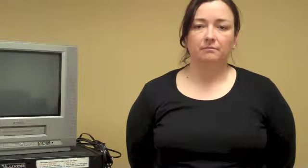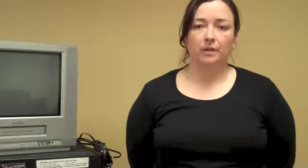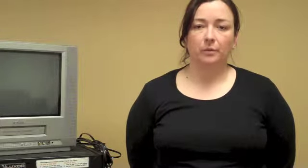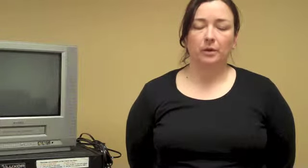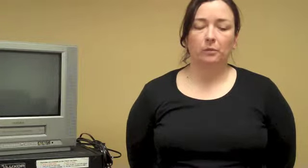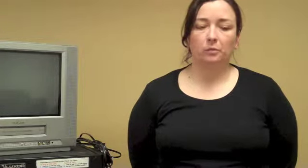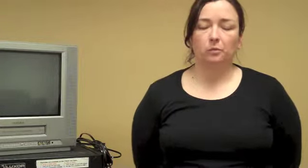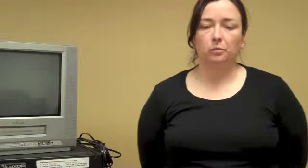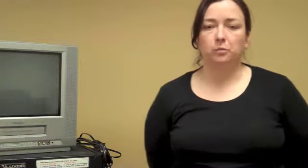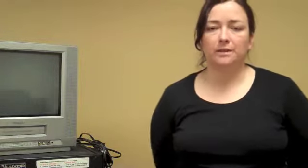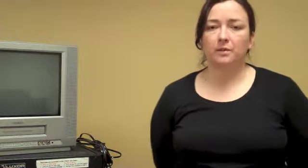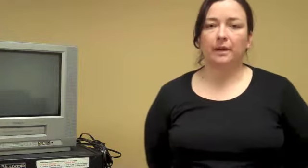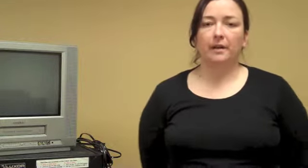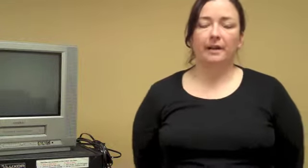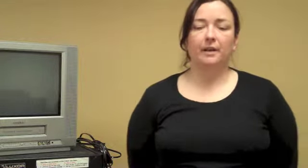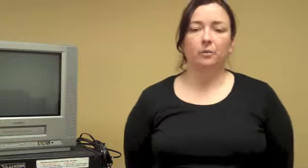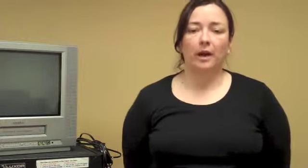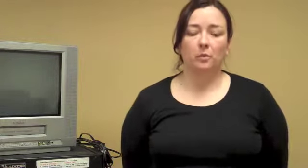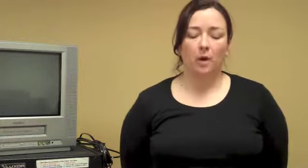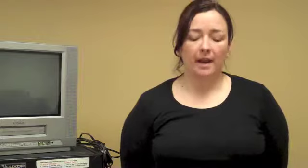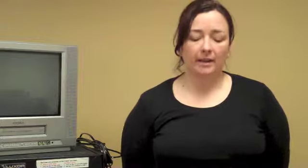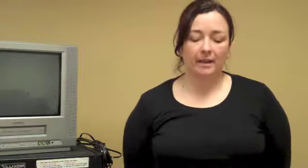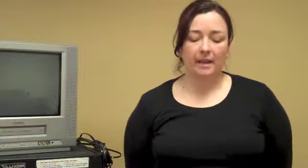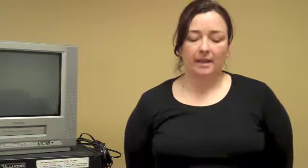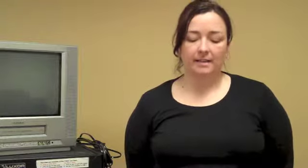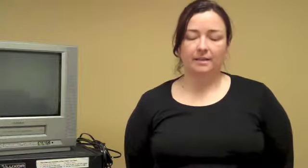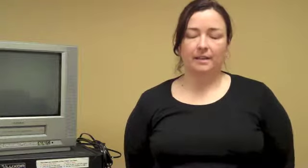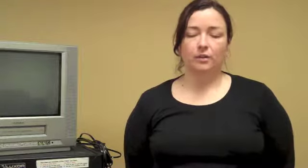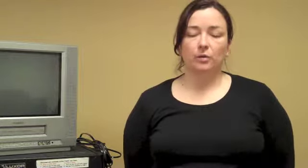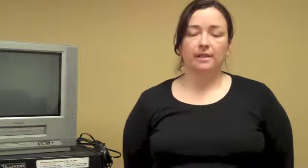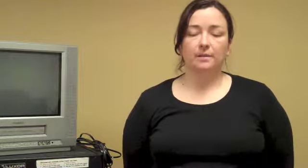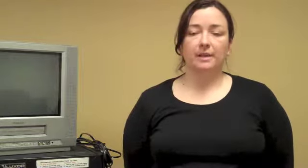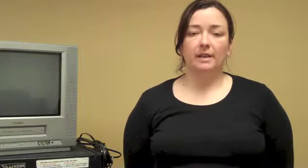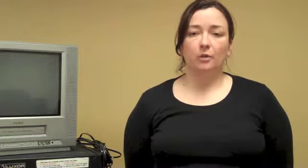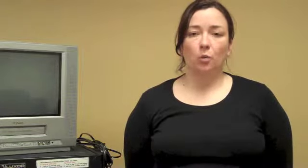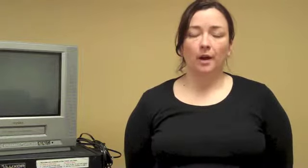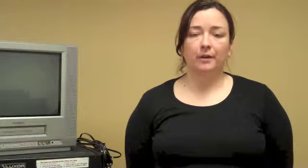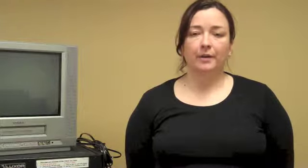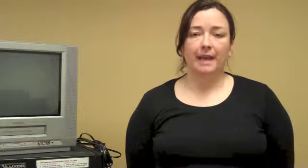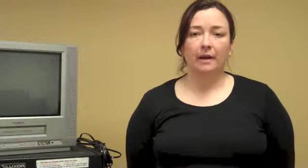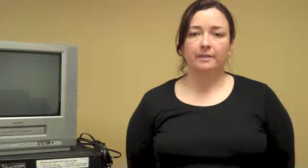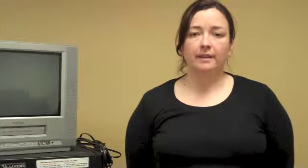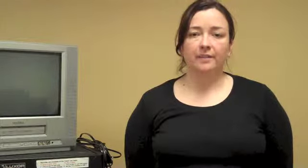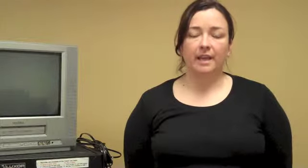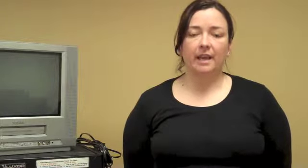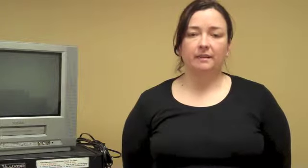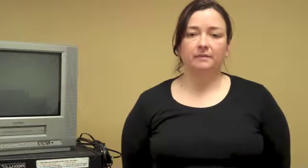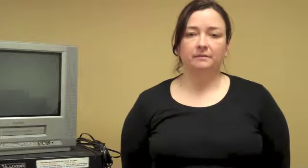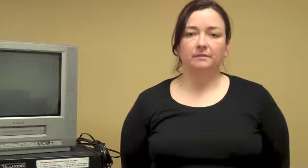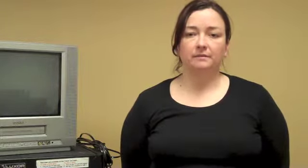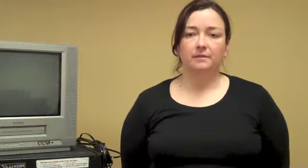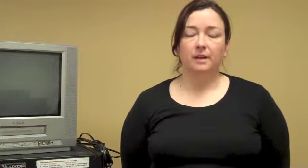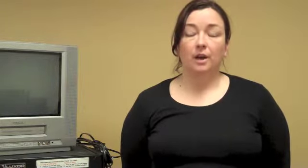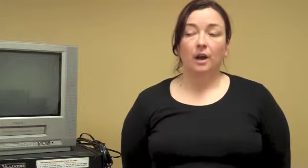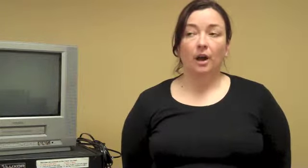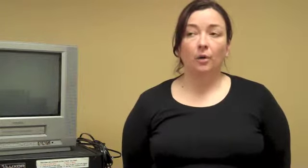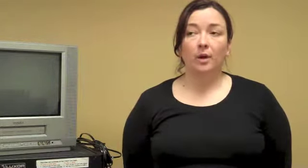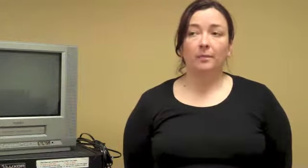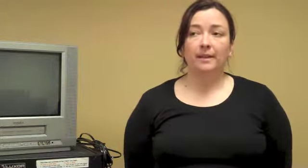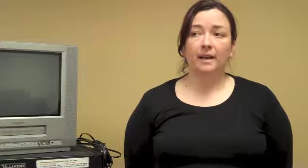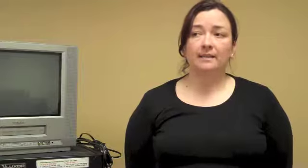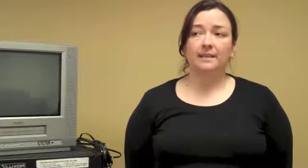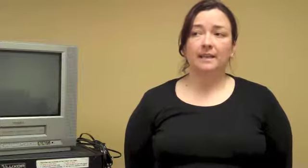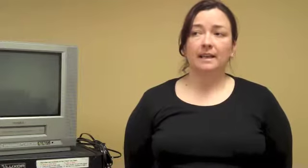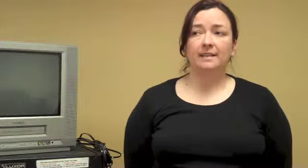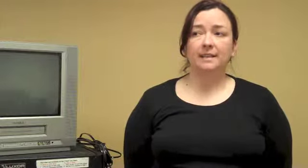Pepsi. What's going on here? Why is there going to be water on the outside of the can? Oh,